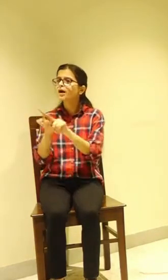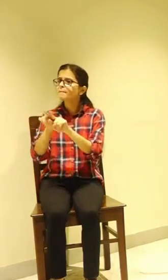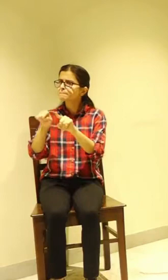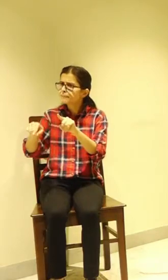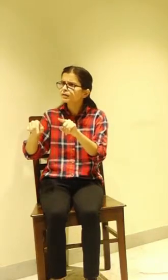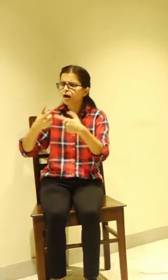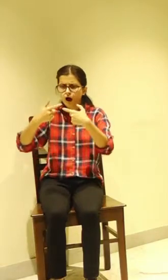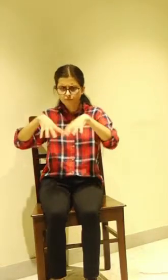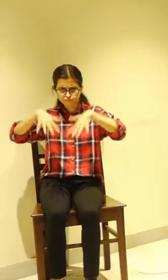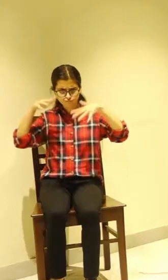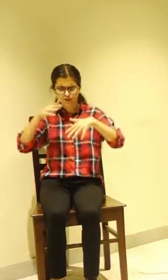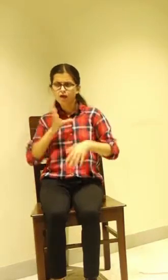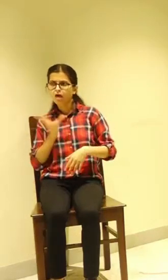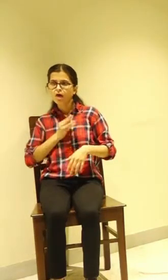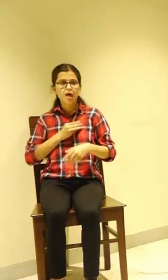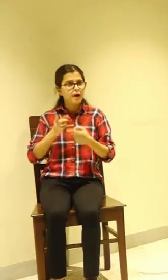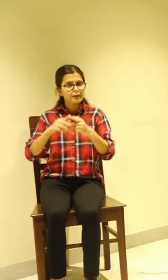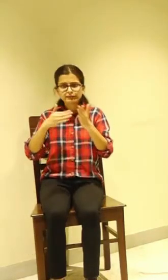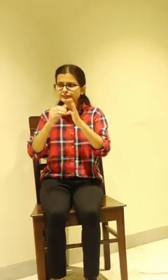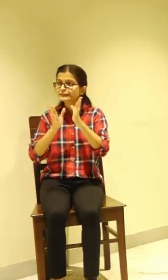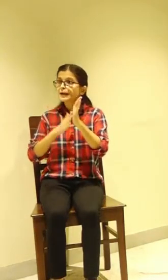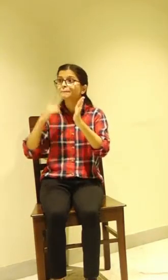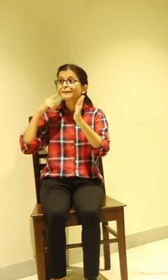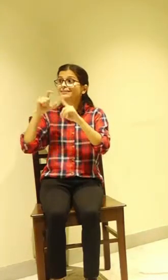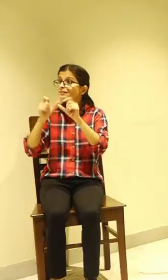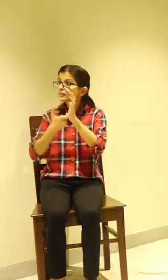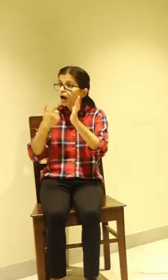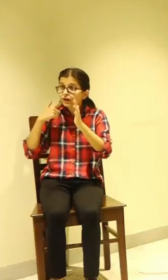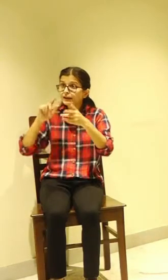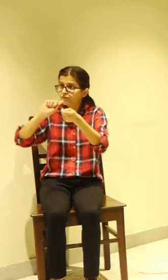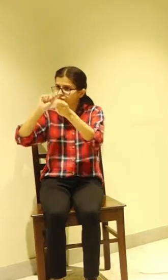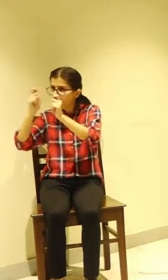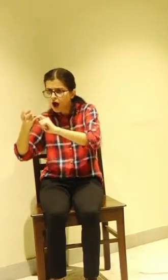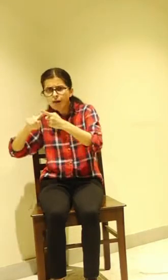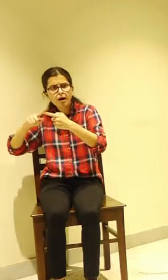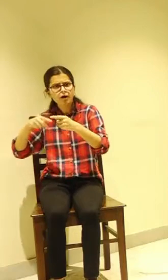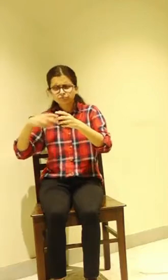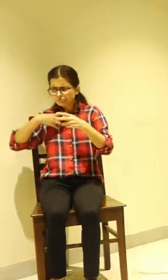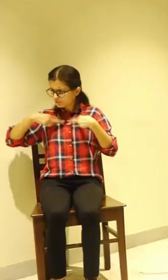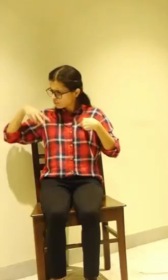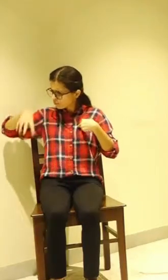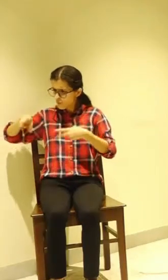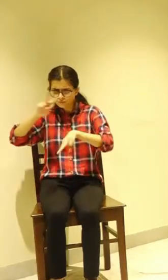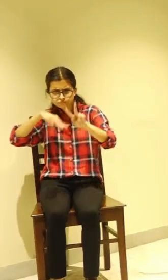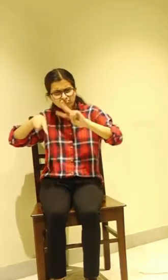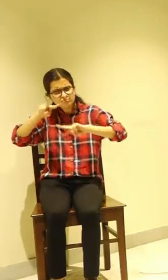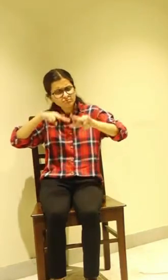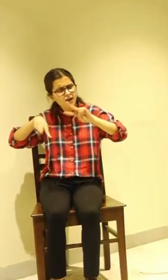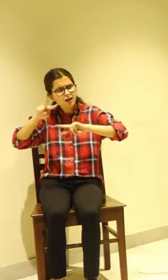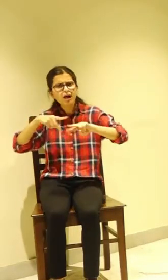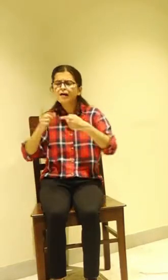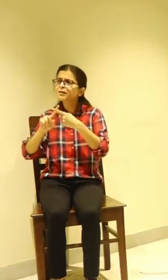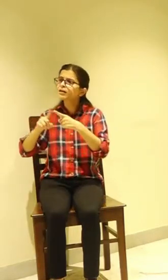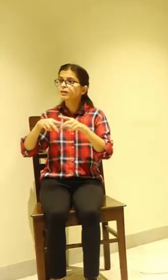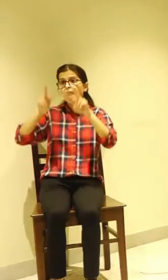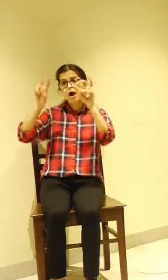was afraid of, that zamindari abolition would be reviewed by courts, was the very thing that once more turned up in Article 19